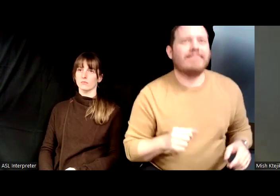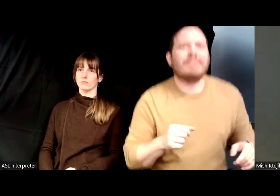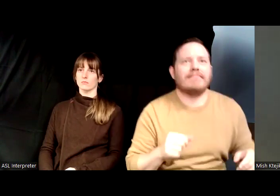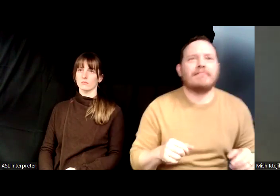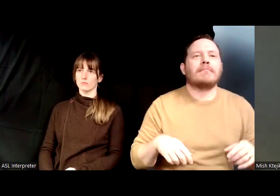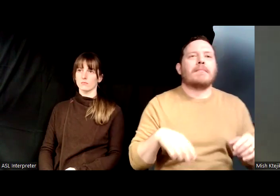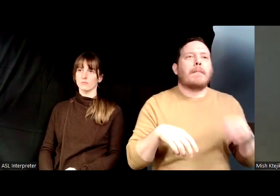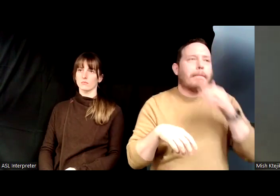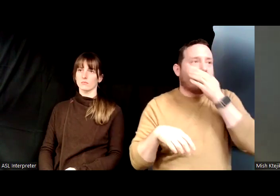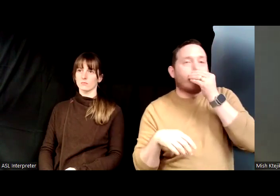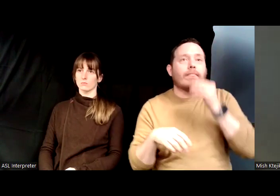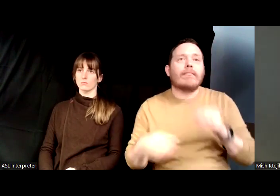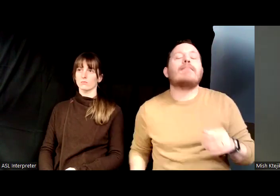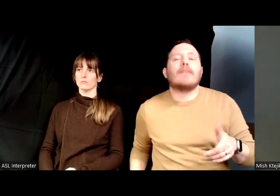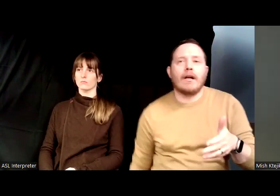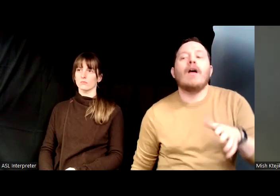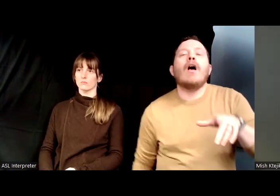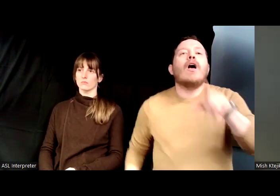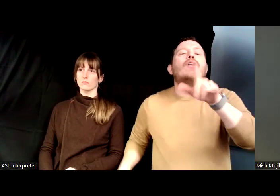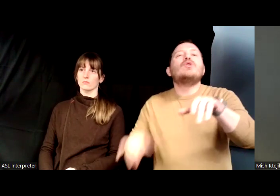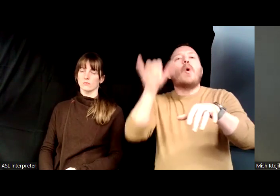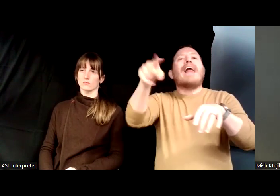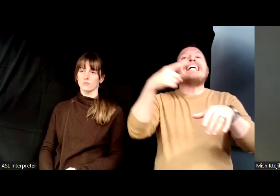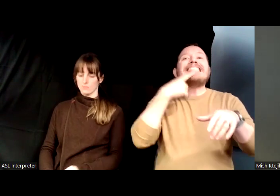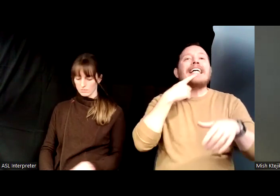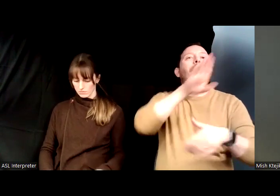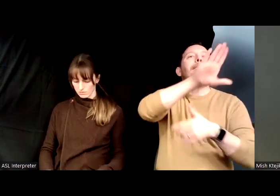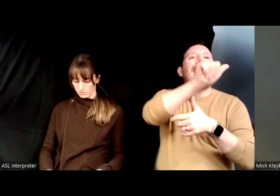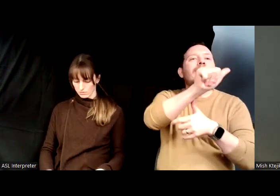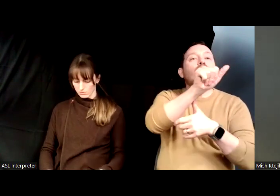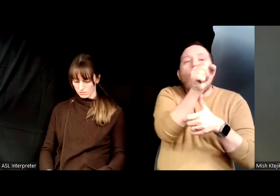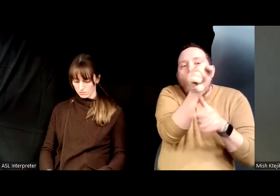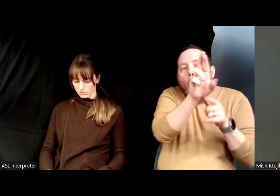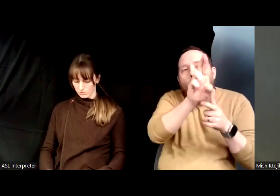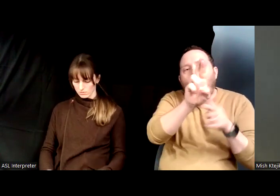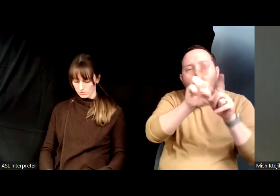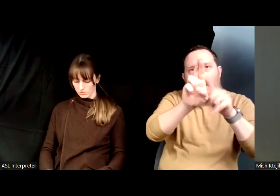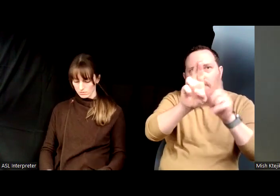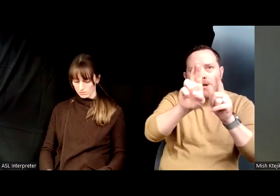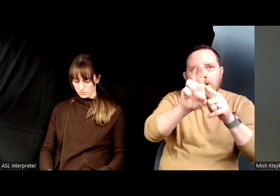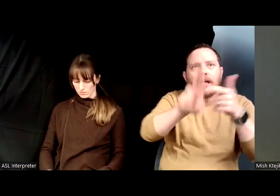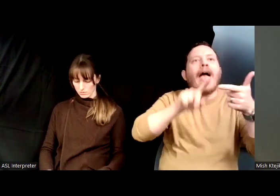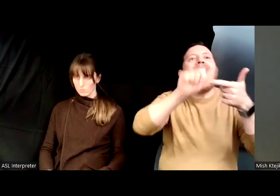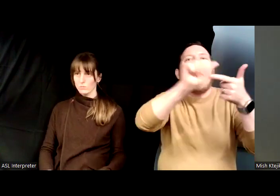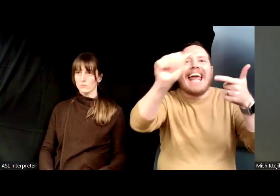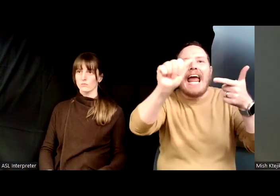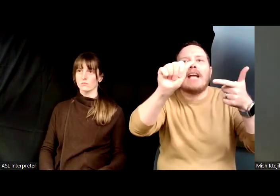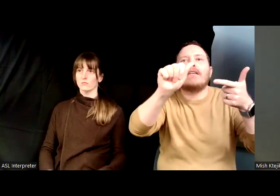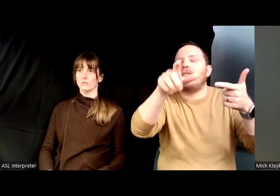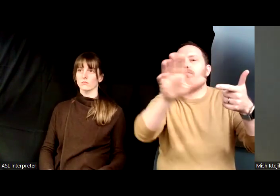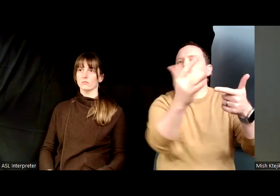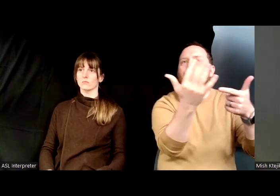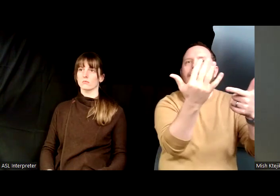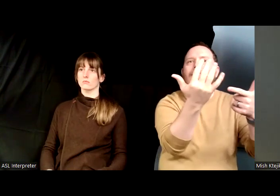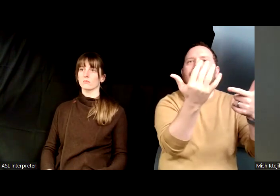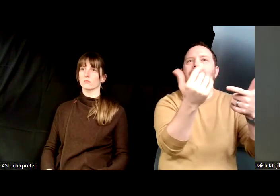have, you can do this or this, you can do this or this. So that says a BA degree